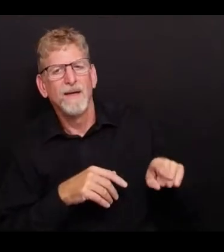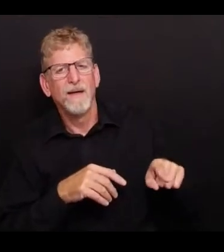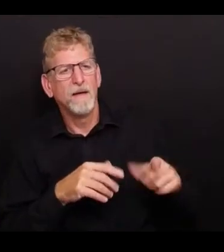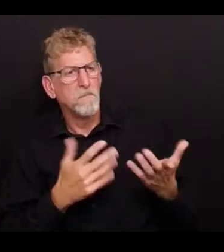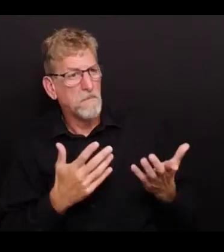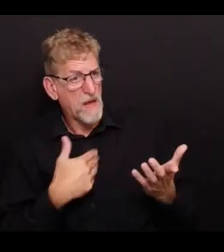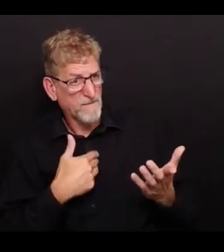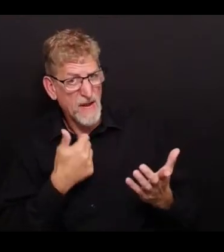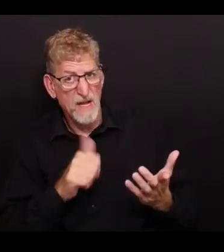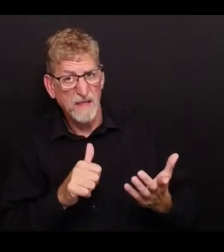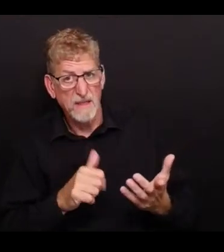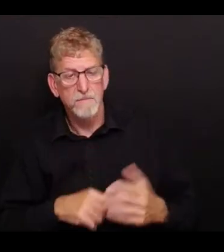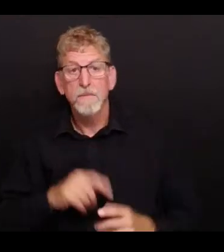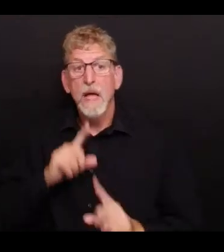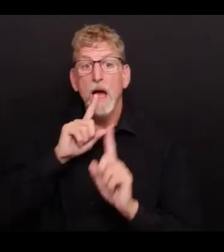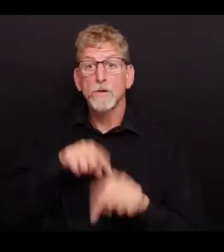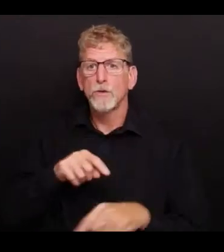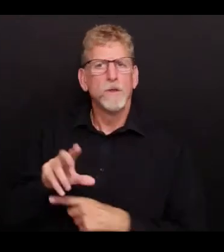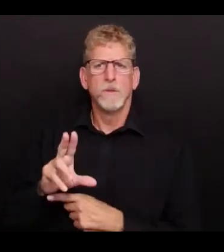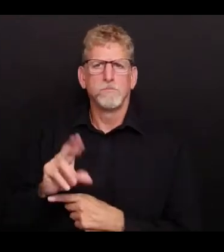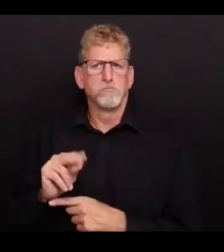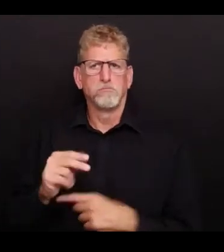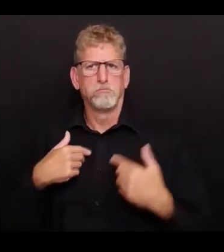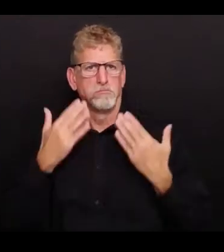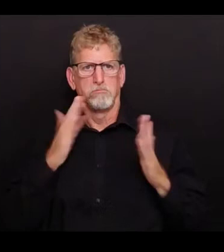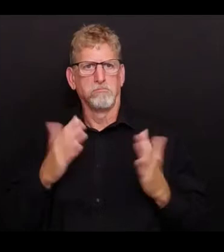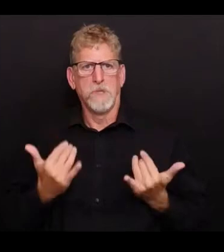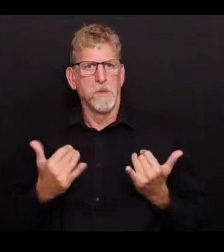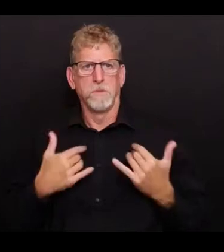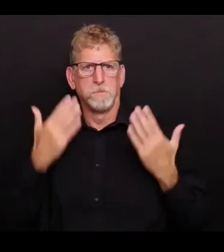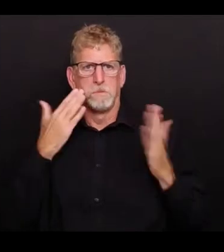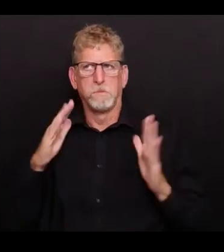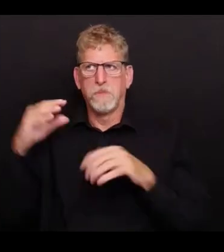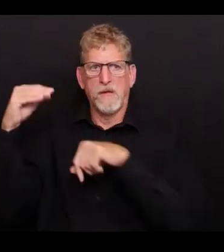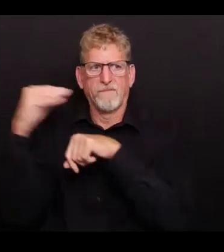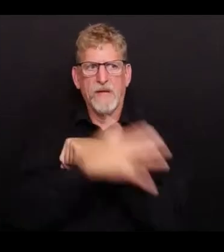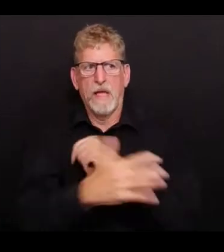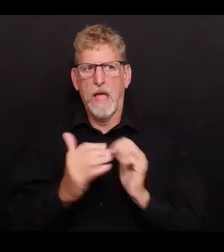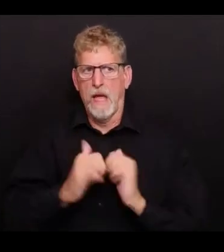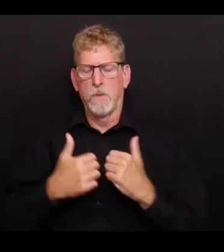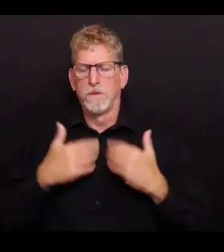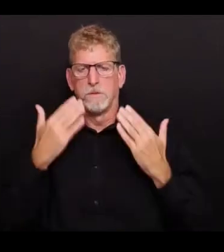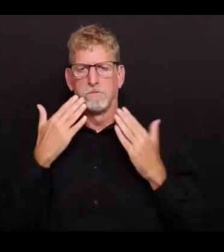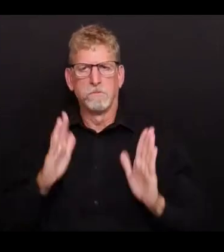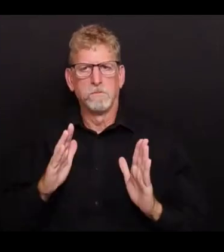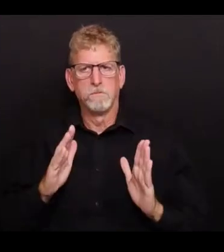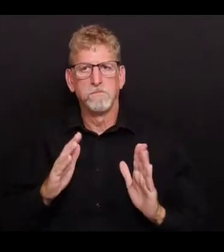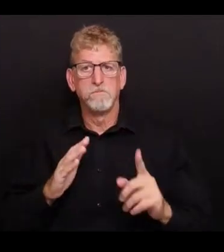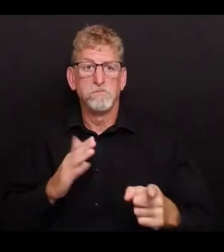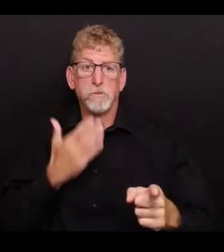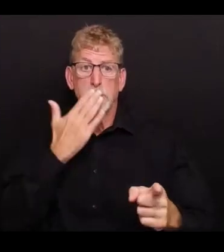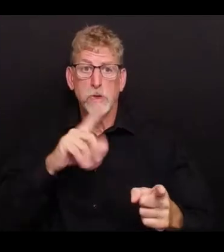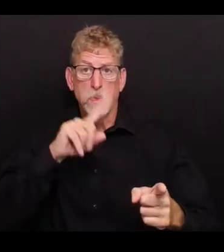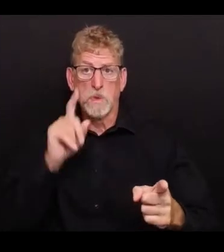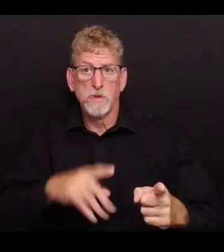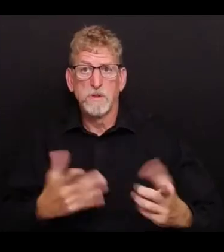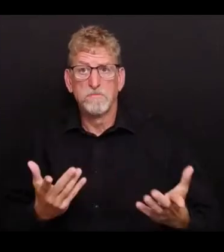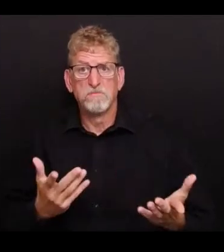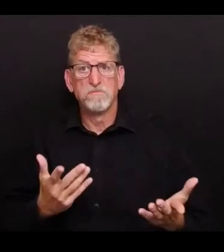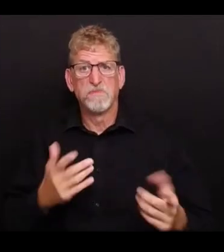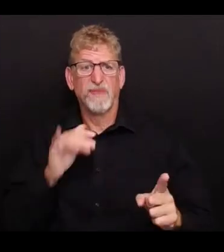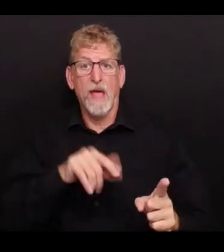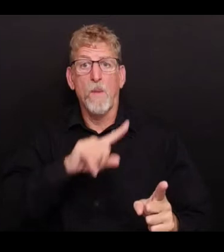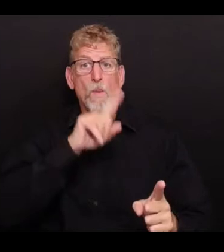I don't, at least at the right at hand. That might be a good question for our colleagues at